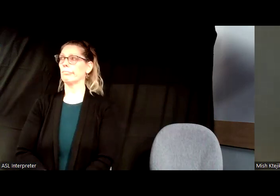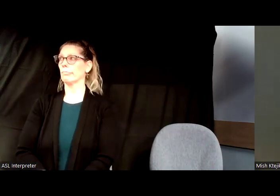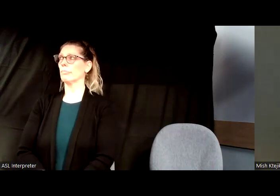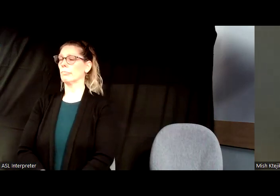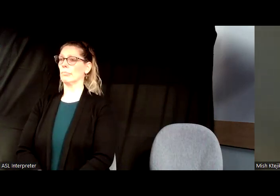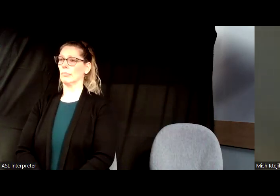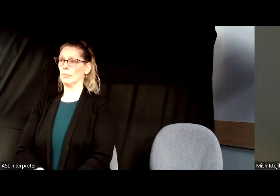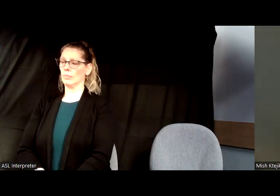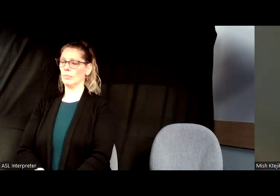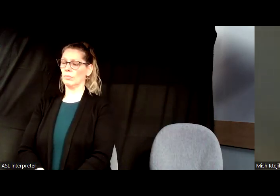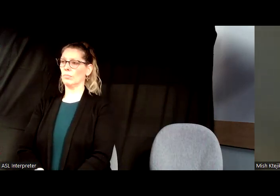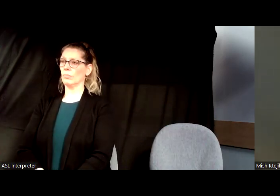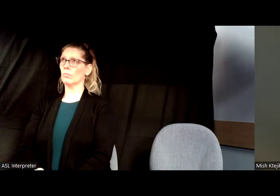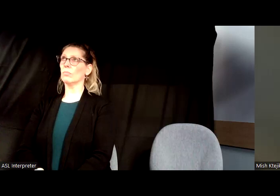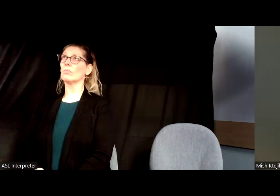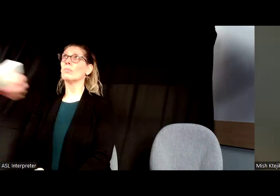Jack, I have a comment.